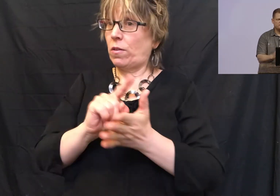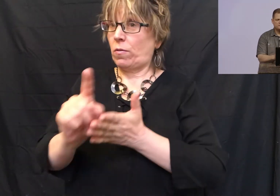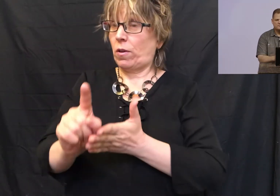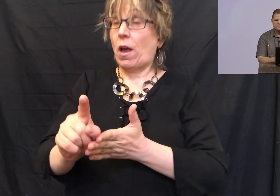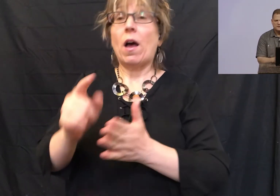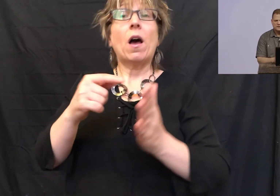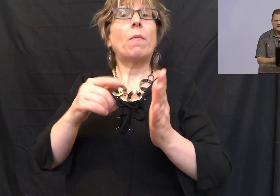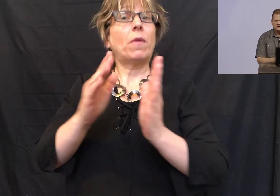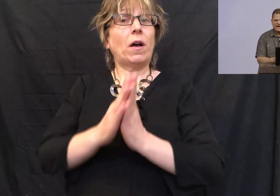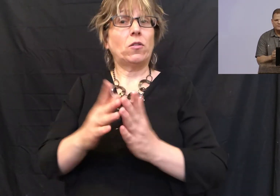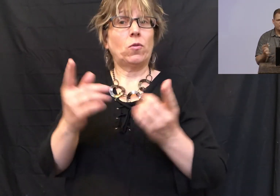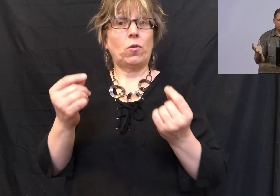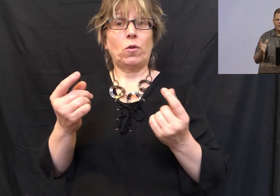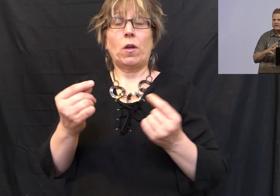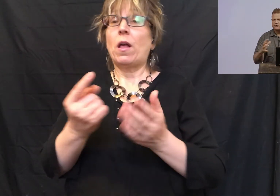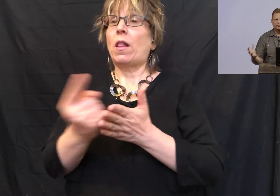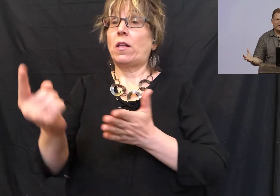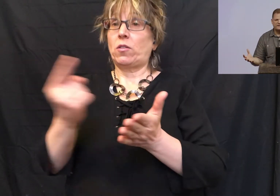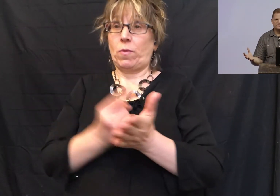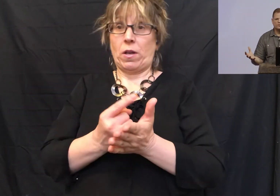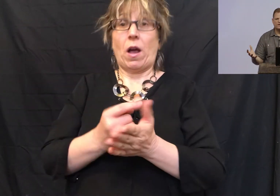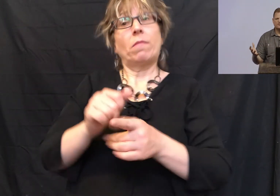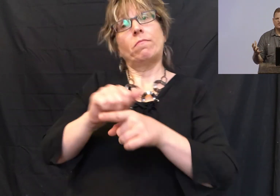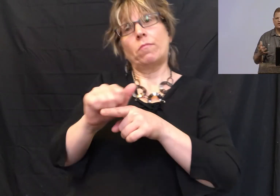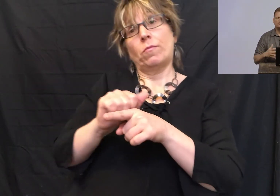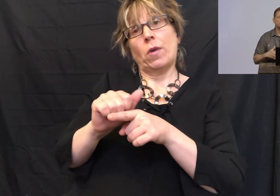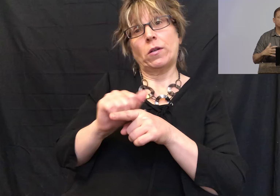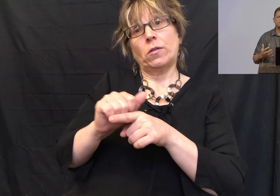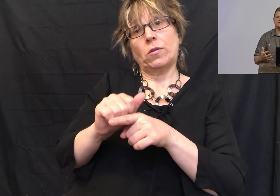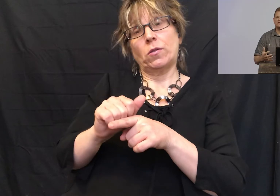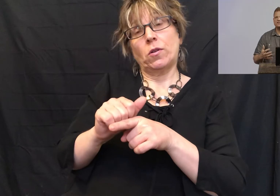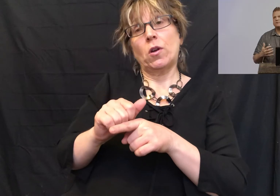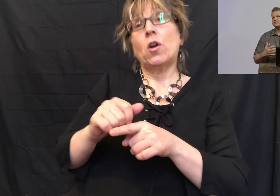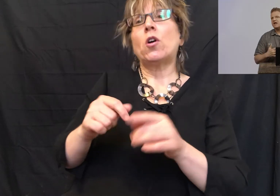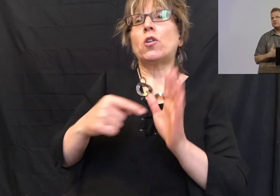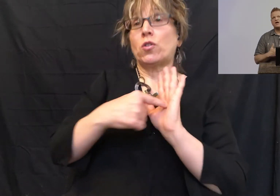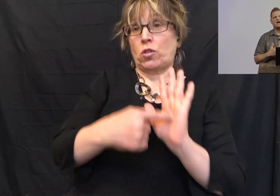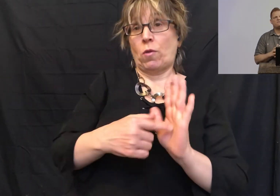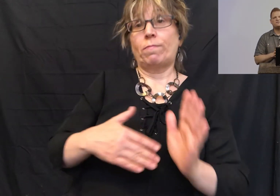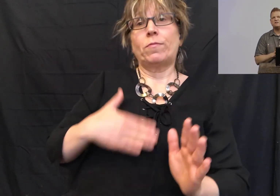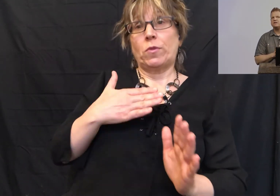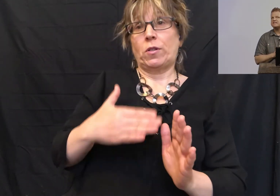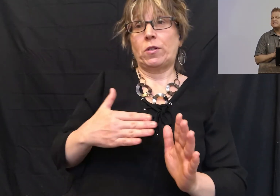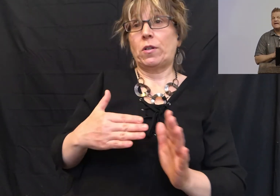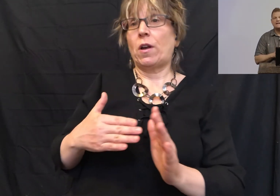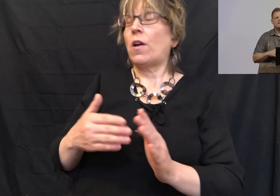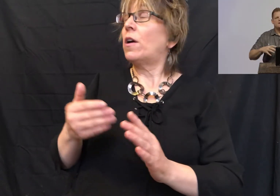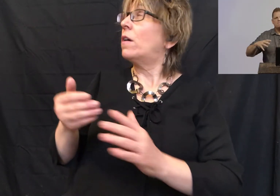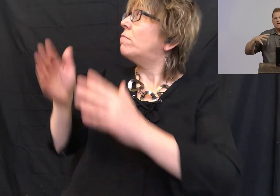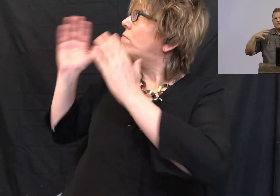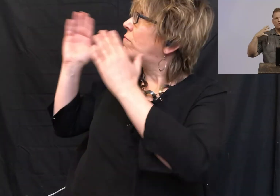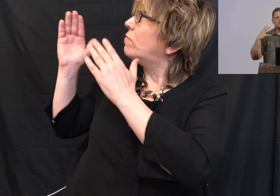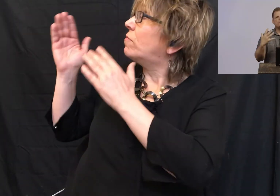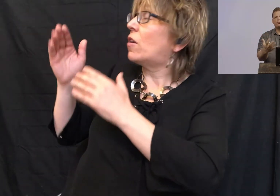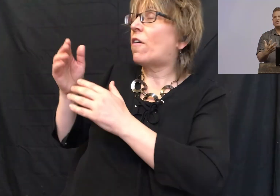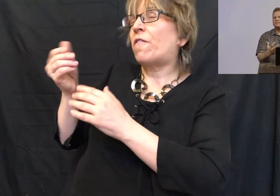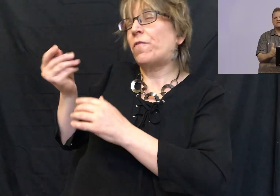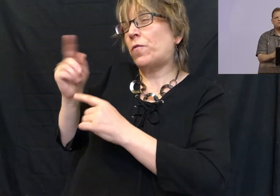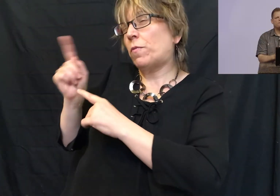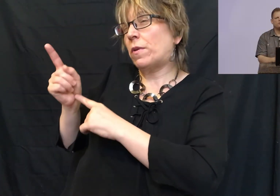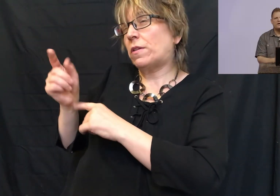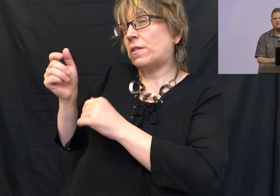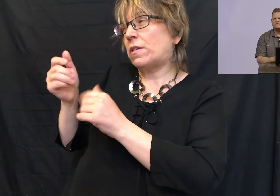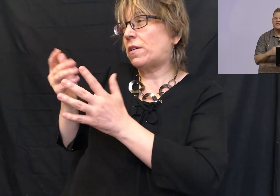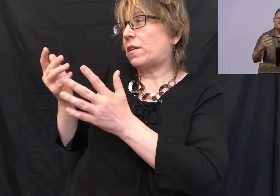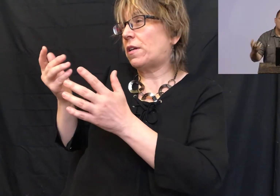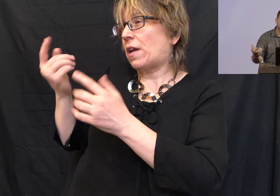ask you to do. Last week, our practical practice was start showing appreciation. Spend time with God, 15 minutes a day. What do you appreciate about